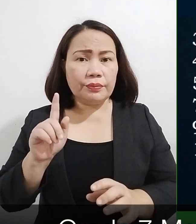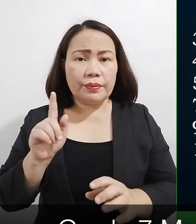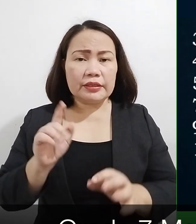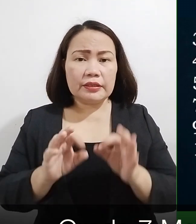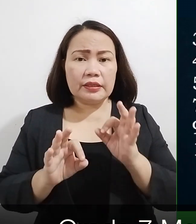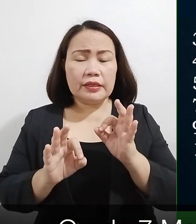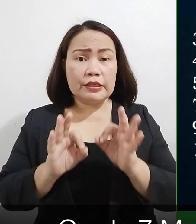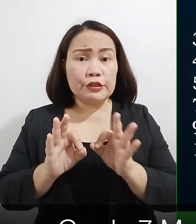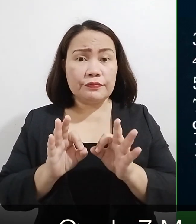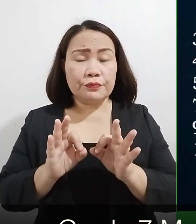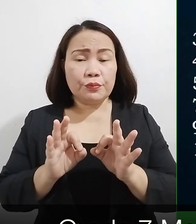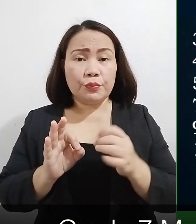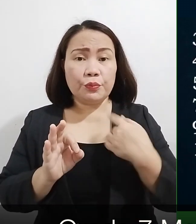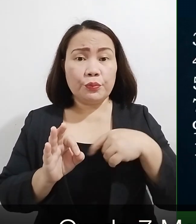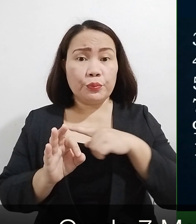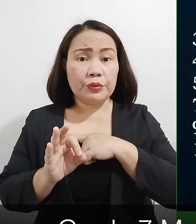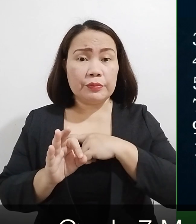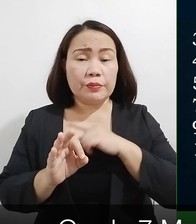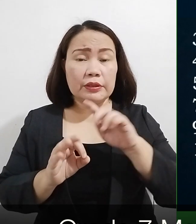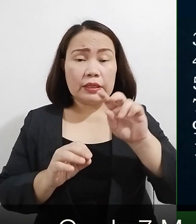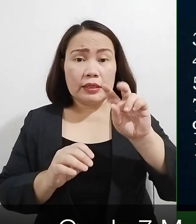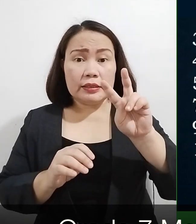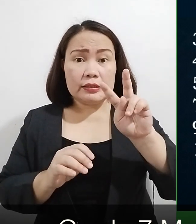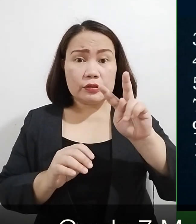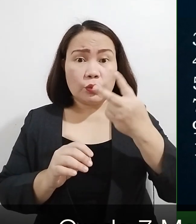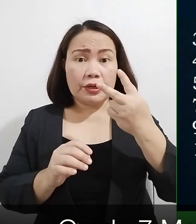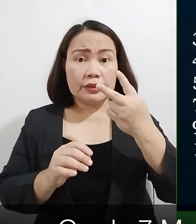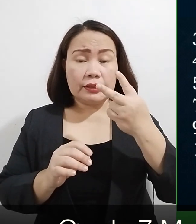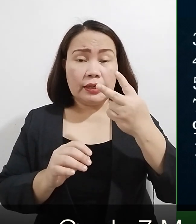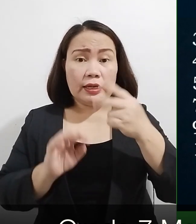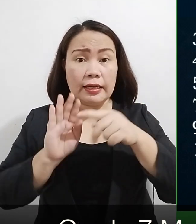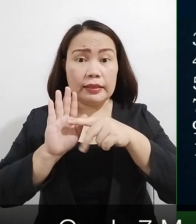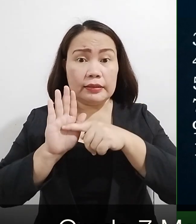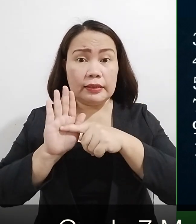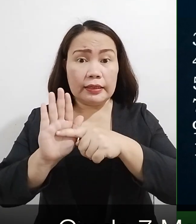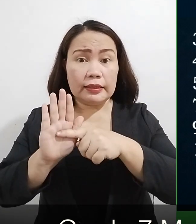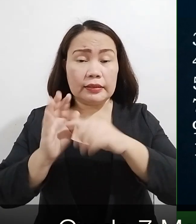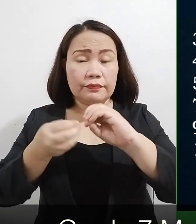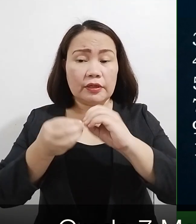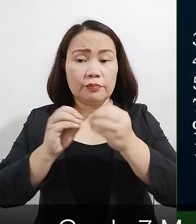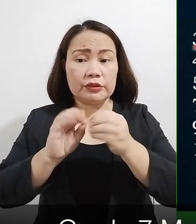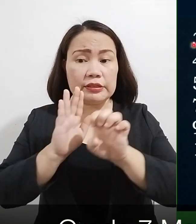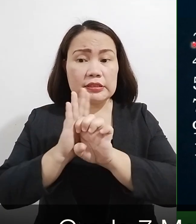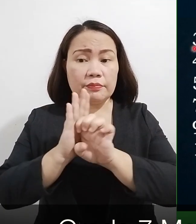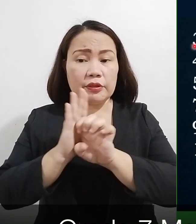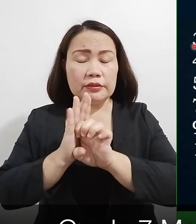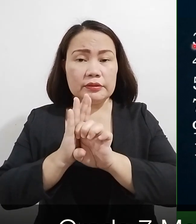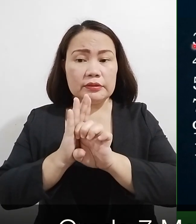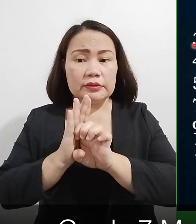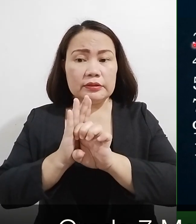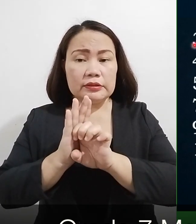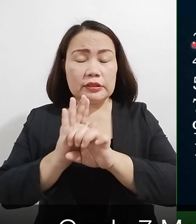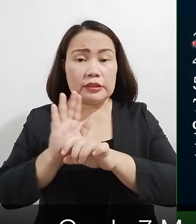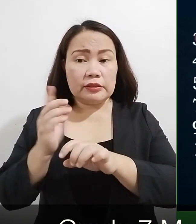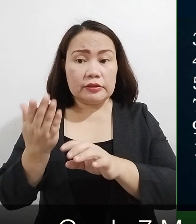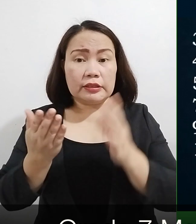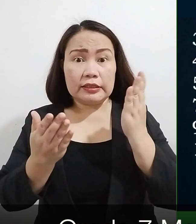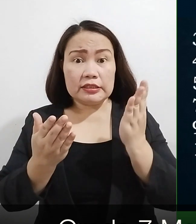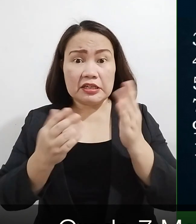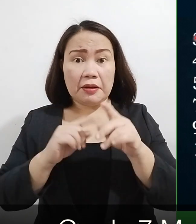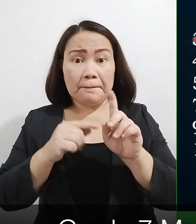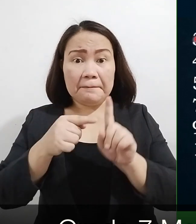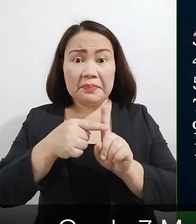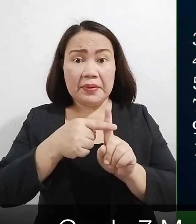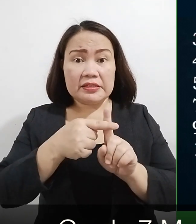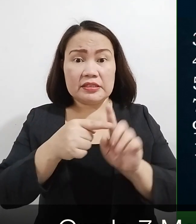what if we will be squaring a negative number? So, let's say for example, kagaya nito, this is positive 3. In-square